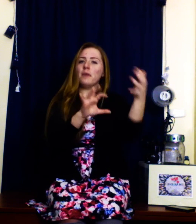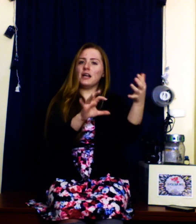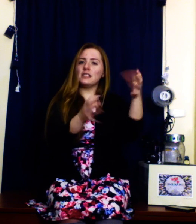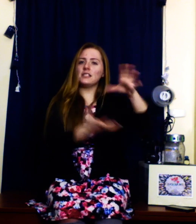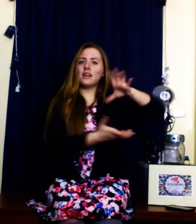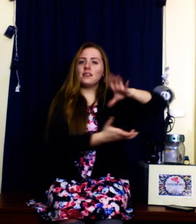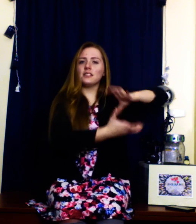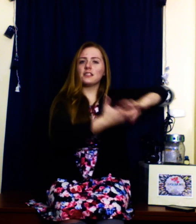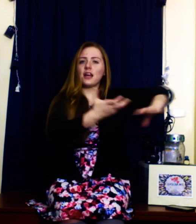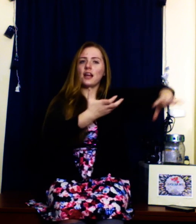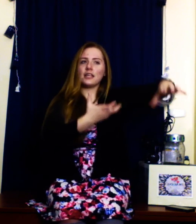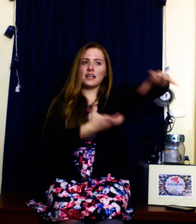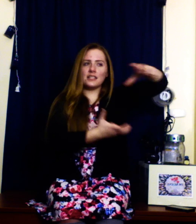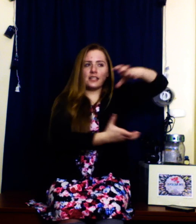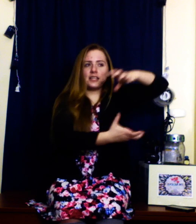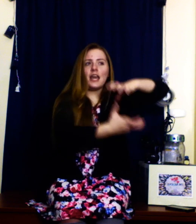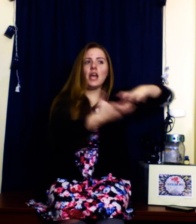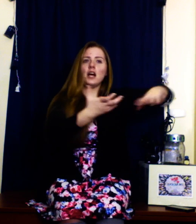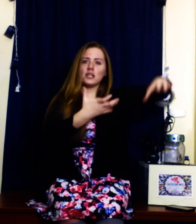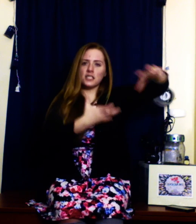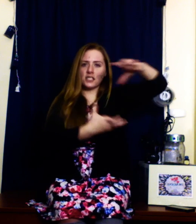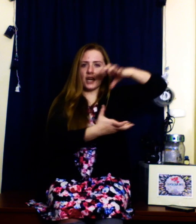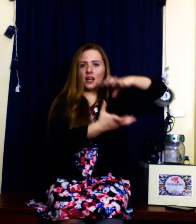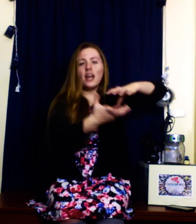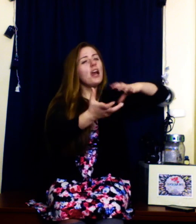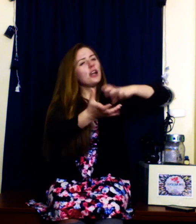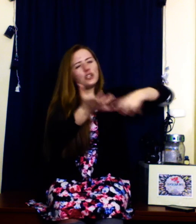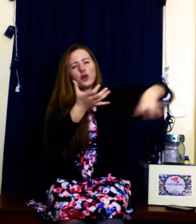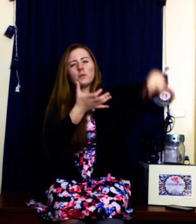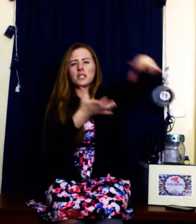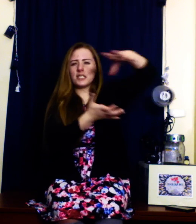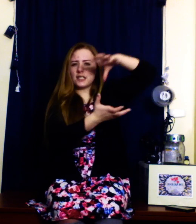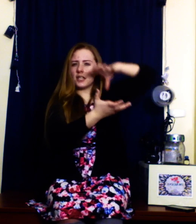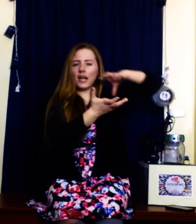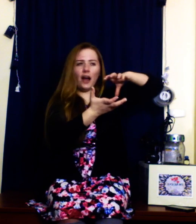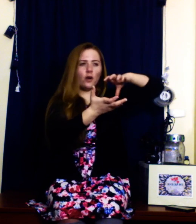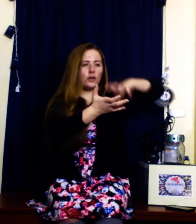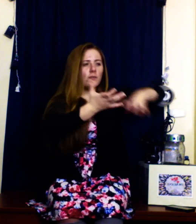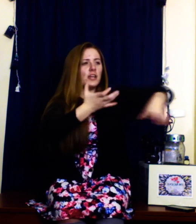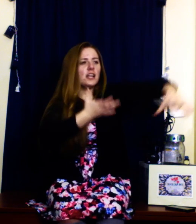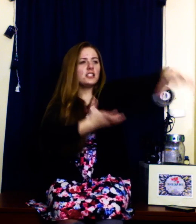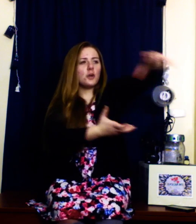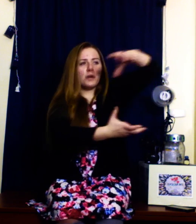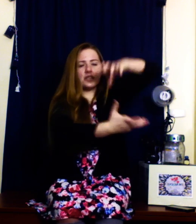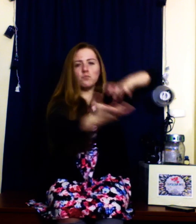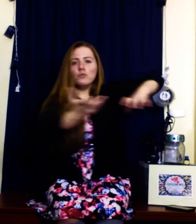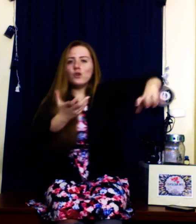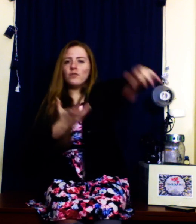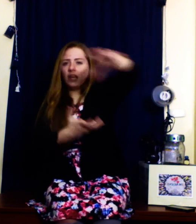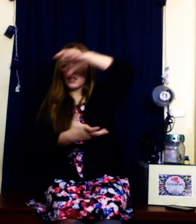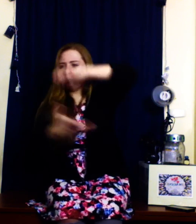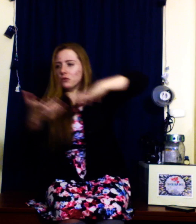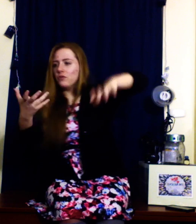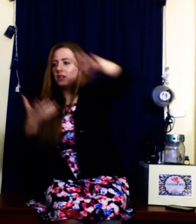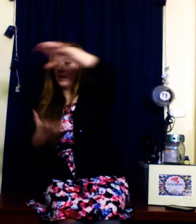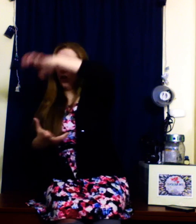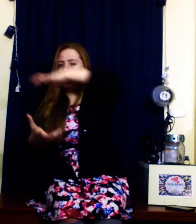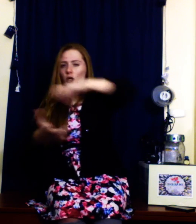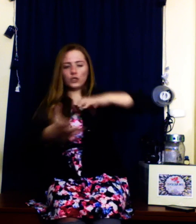mess, and this is kind of like it's a chaos. It's almost like it's a cloud, and so, but it's moving it along. So